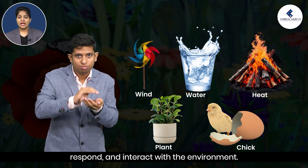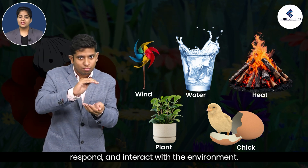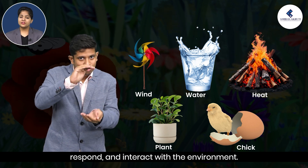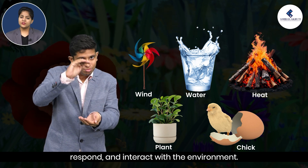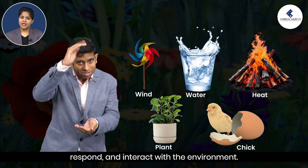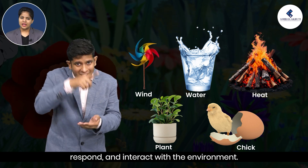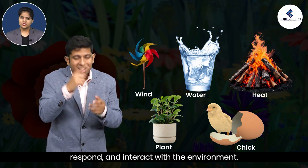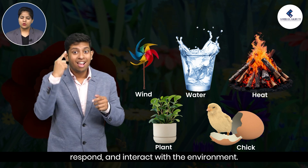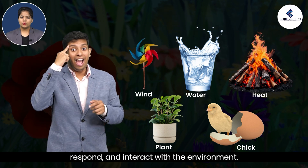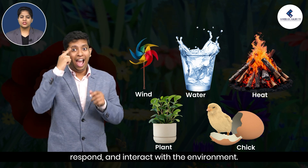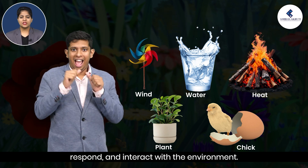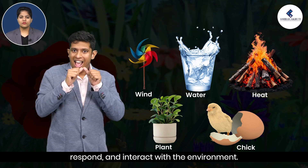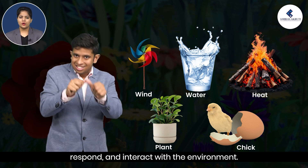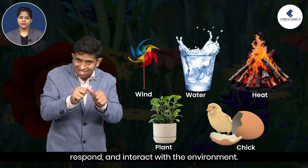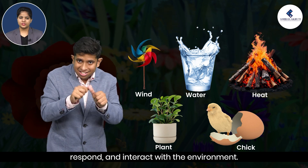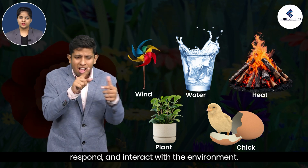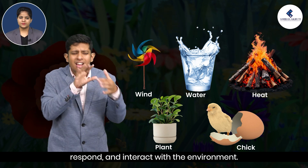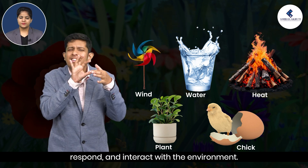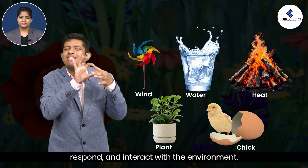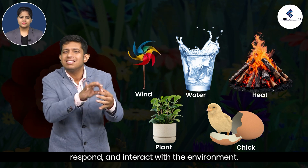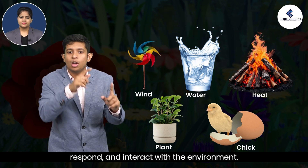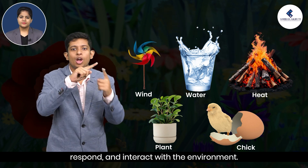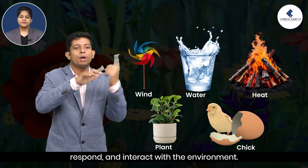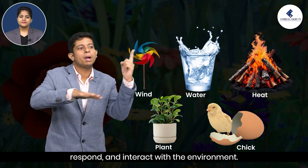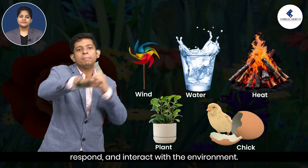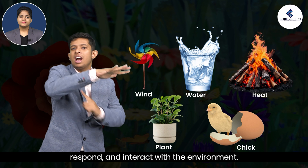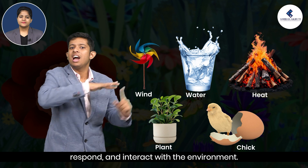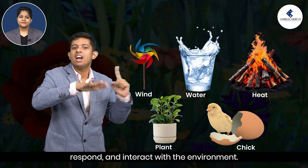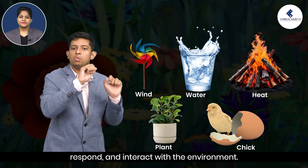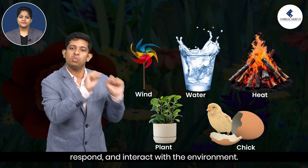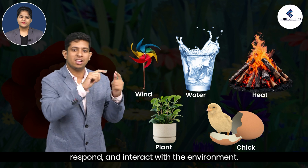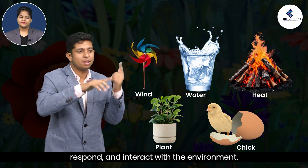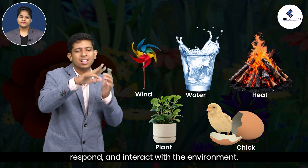respond, and interact with the environment.